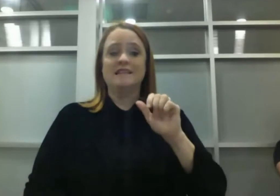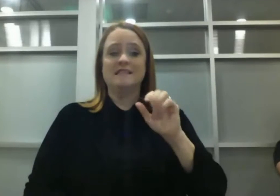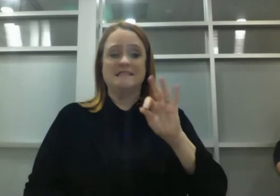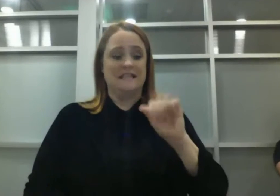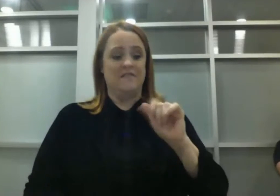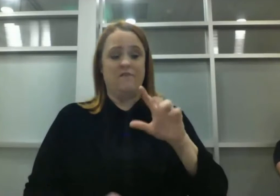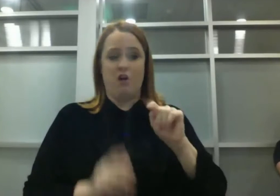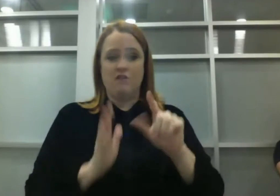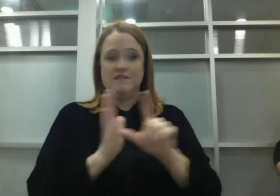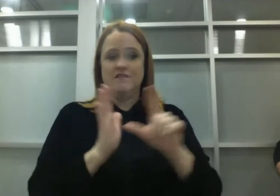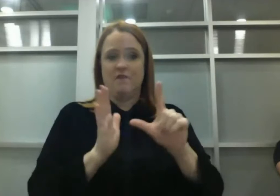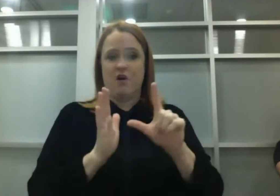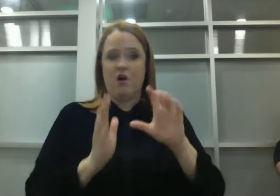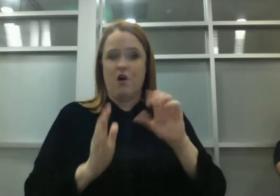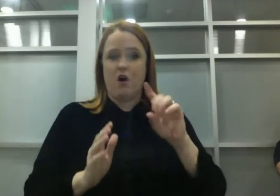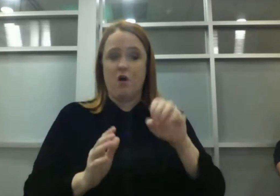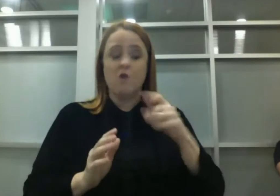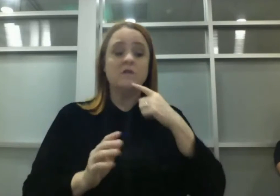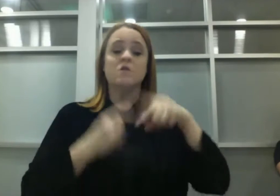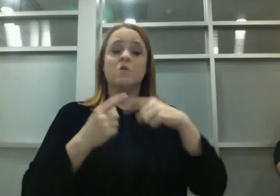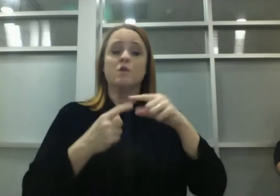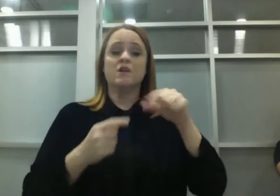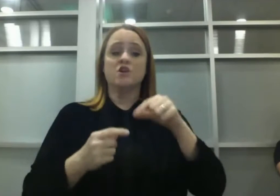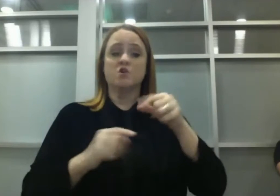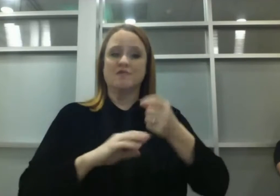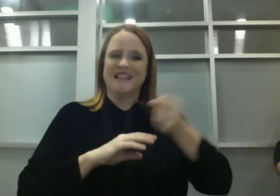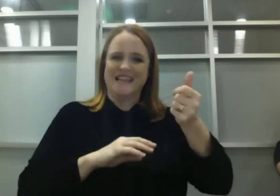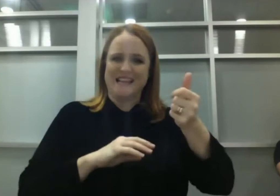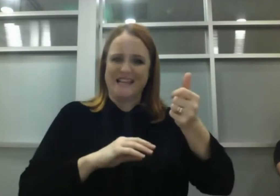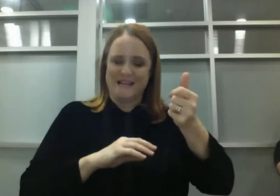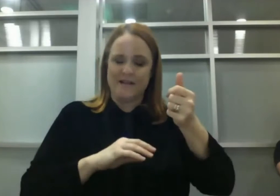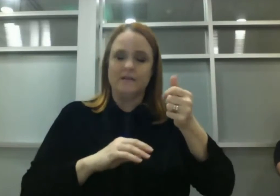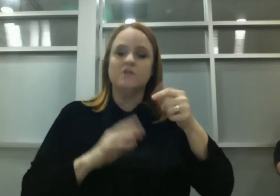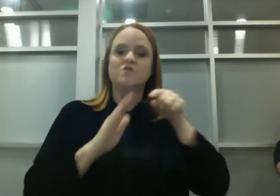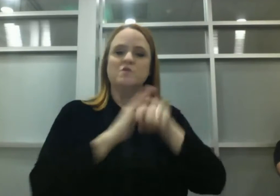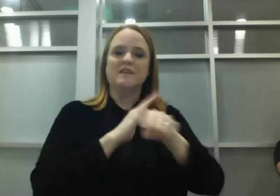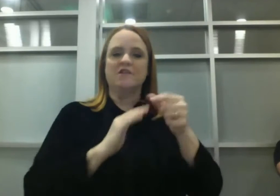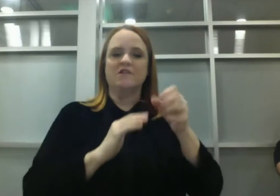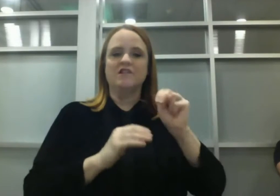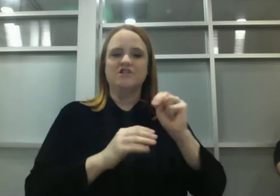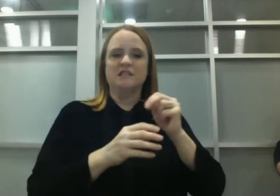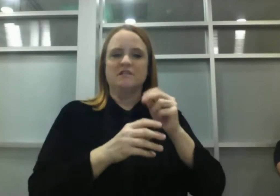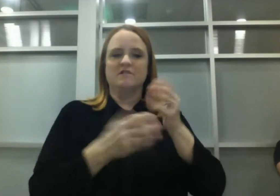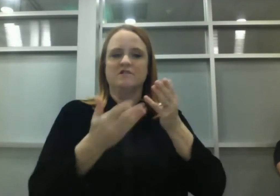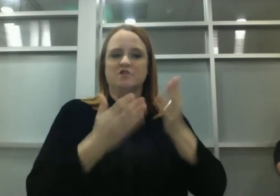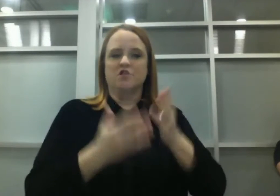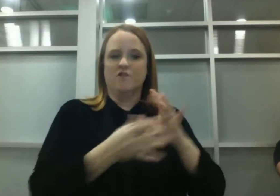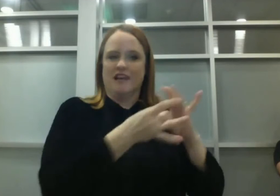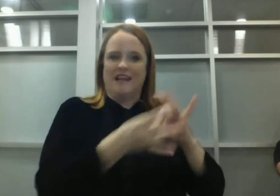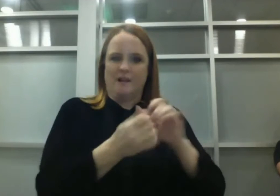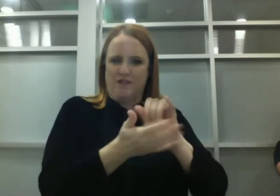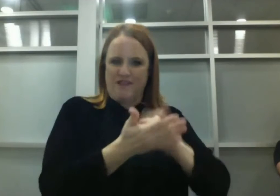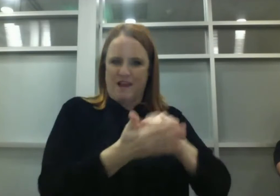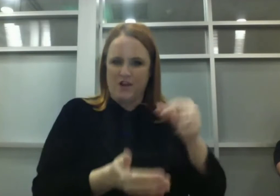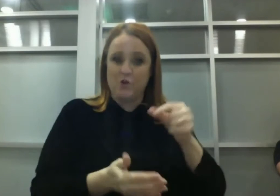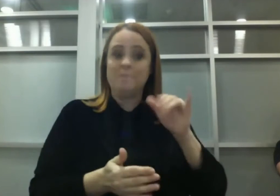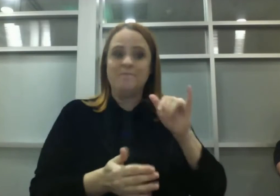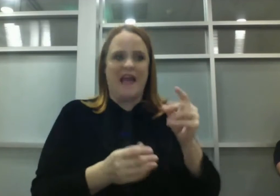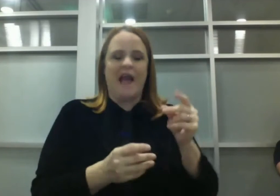queue is deleted to kill the gen server that's connected to the queue, and that was what triggered this bug, was I was cleaning up